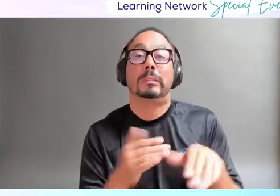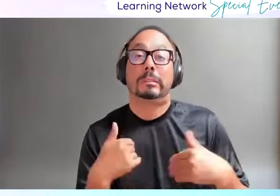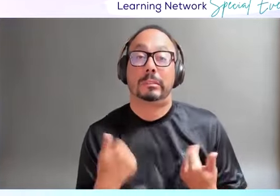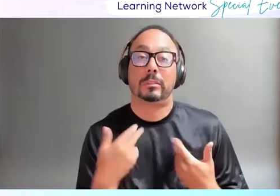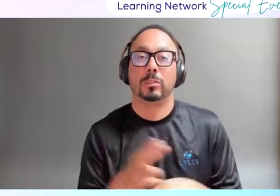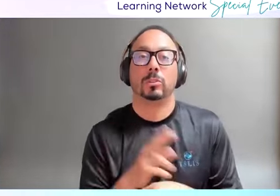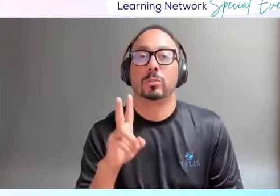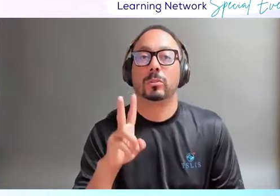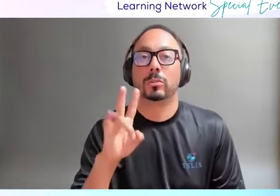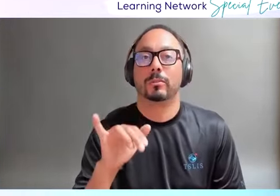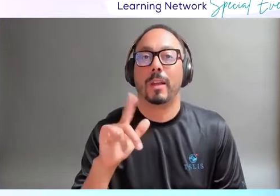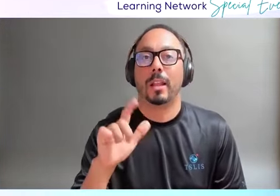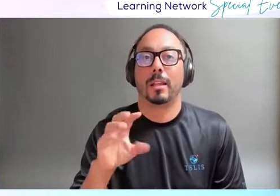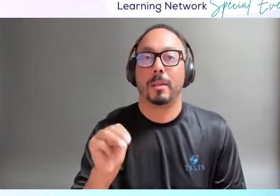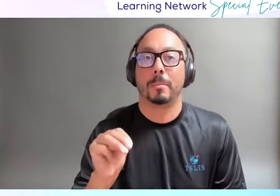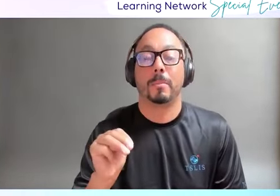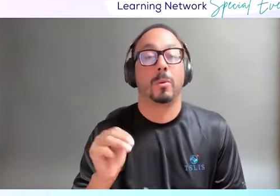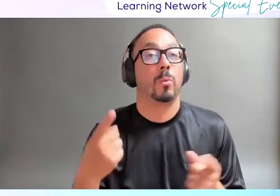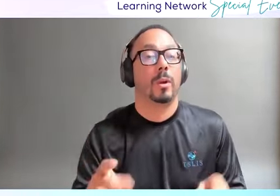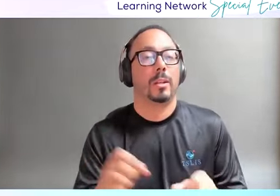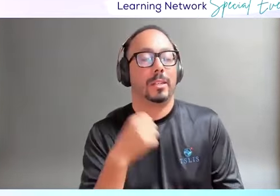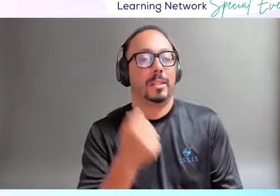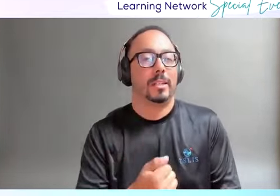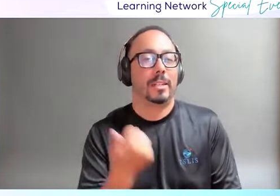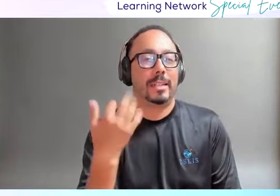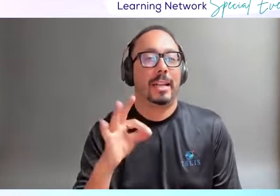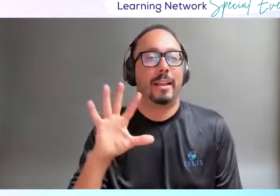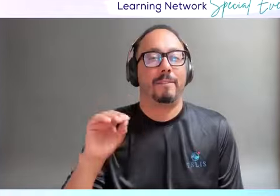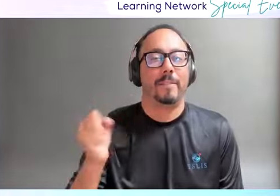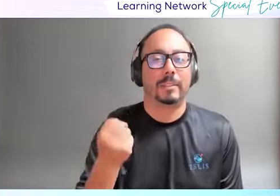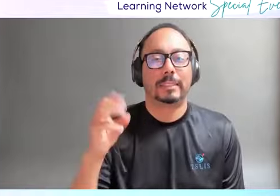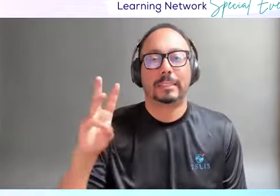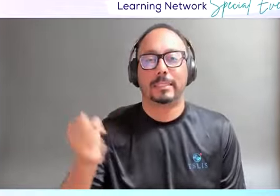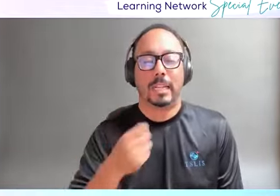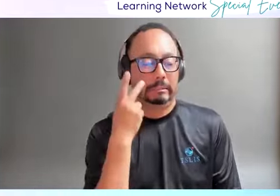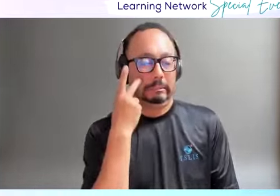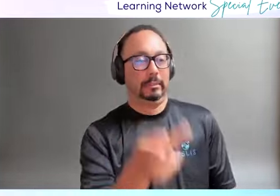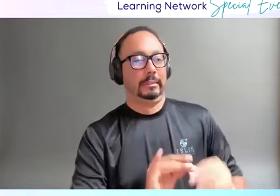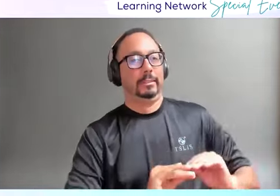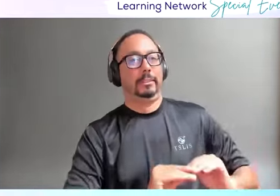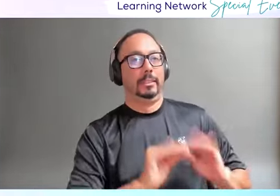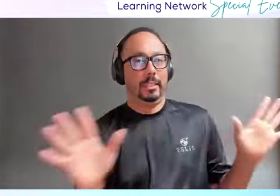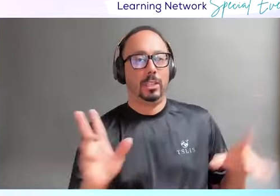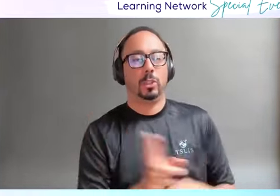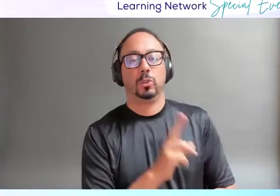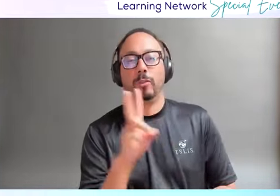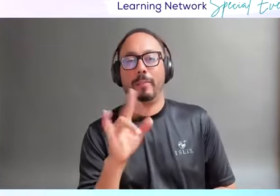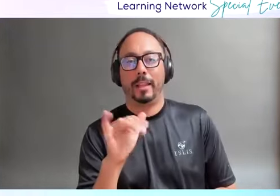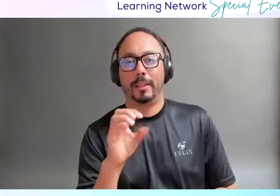barbiturates in the 50s and 60s made that very clear. It is a way historically that women have